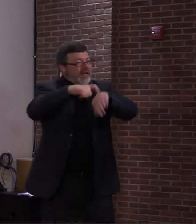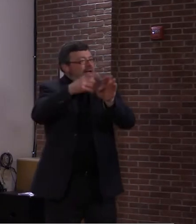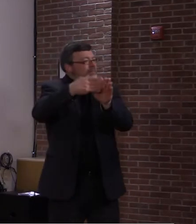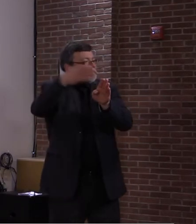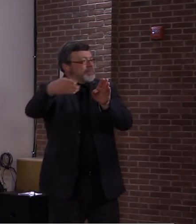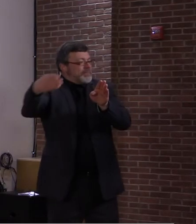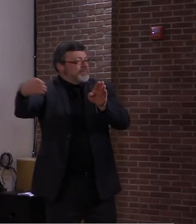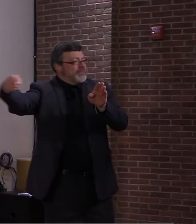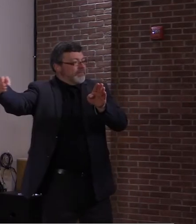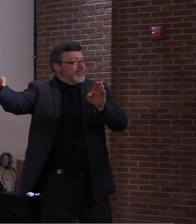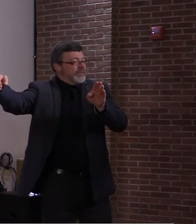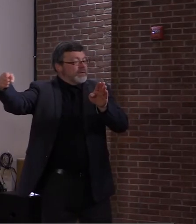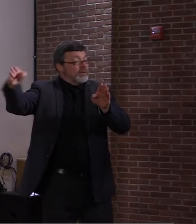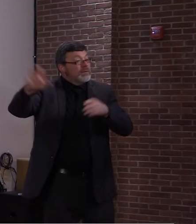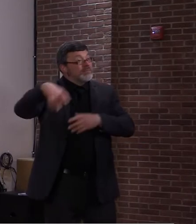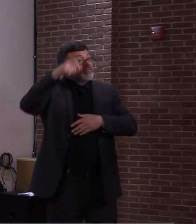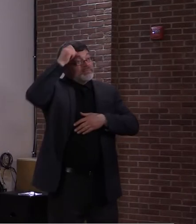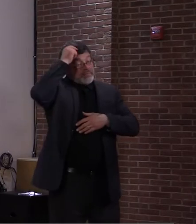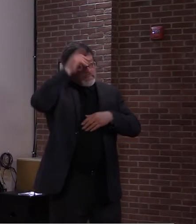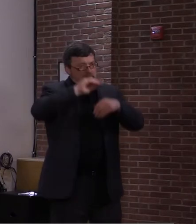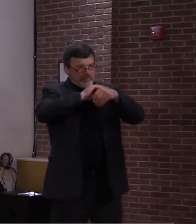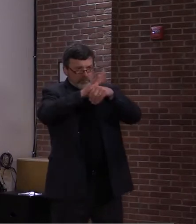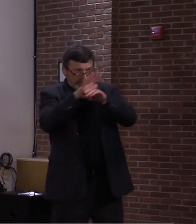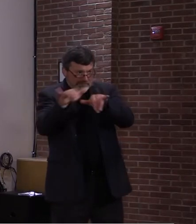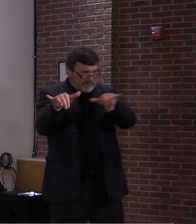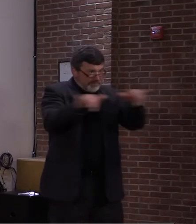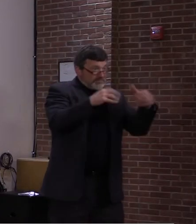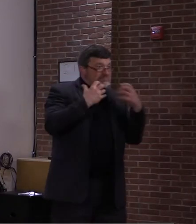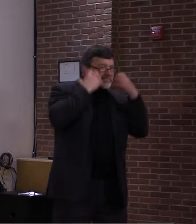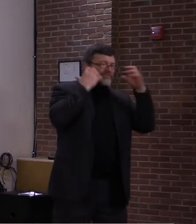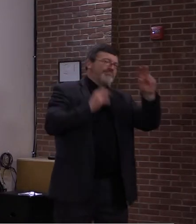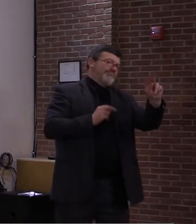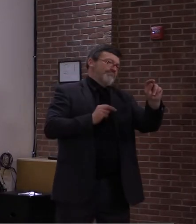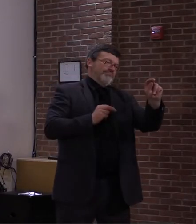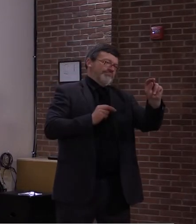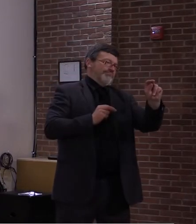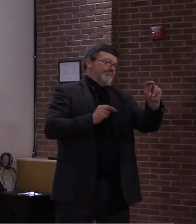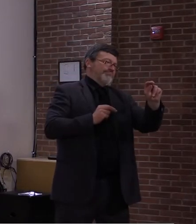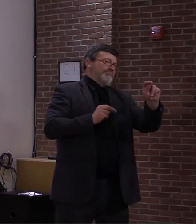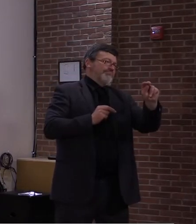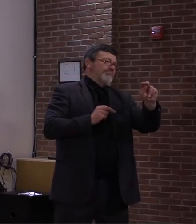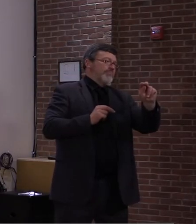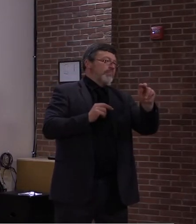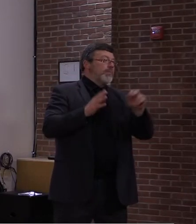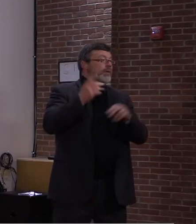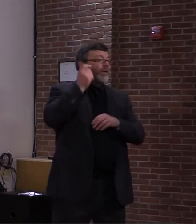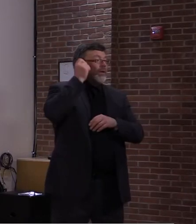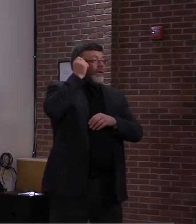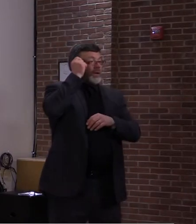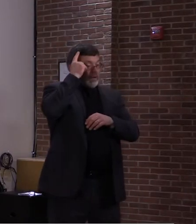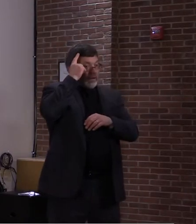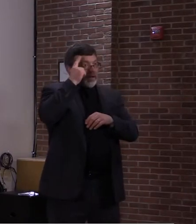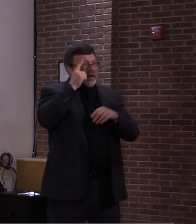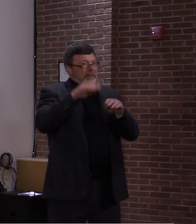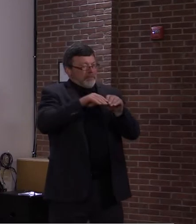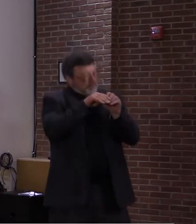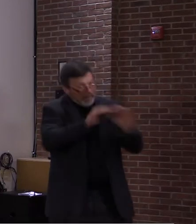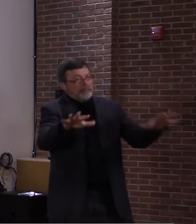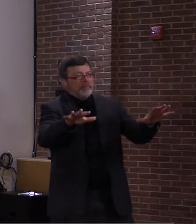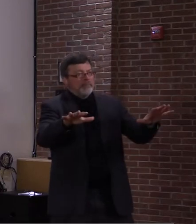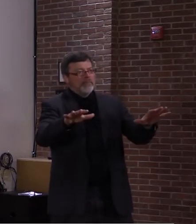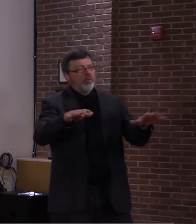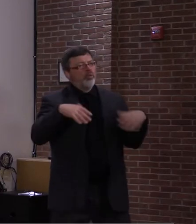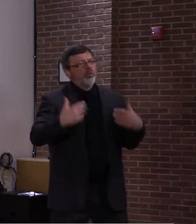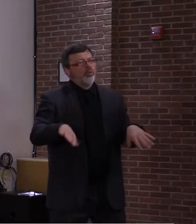of contagion. And when you get to a virus like that, unless you sequester yourself in your house and never leave and never come